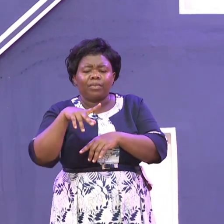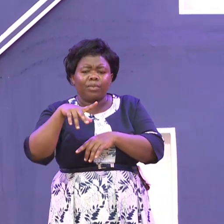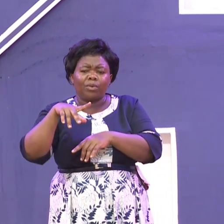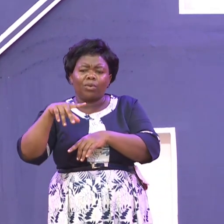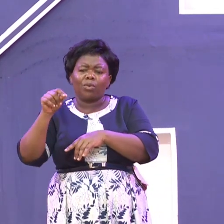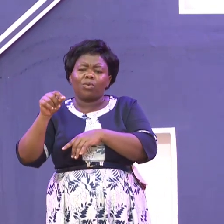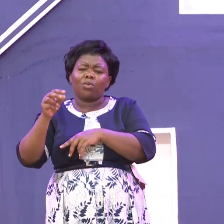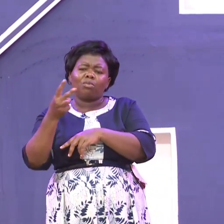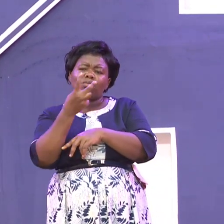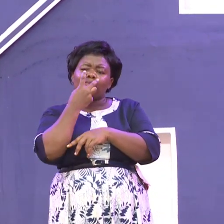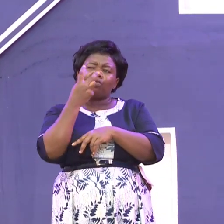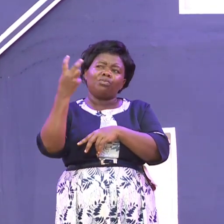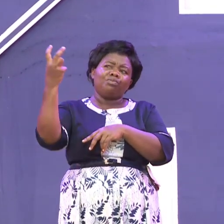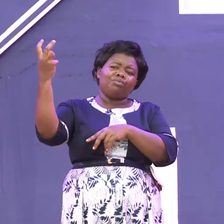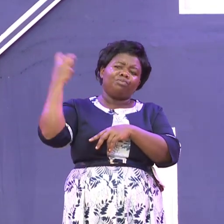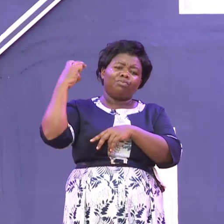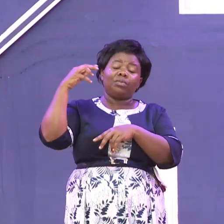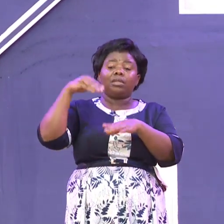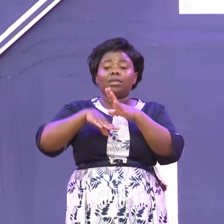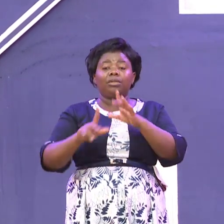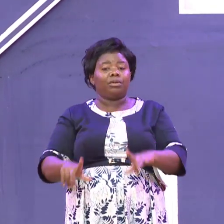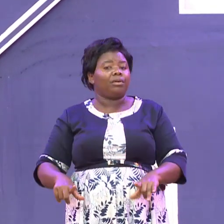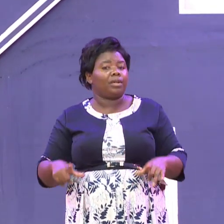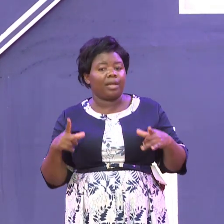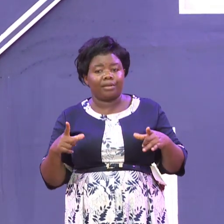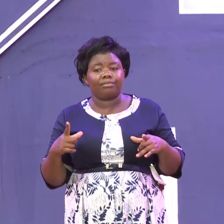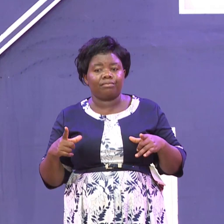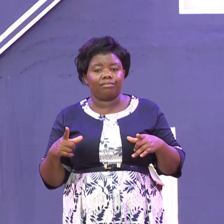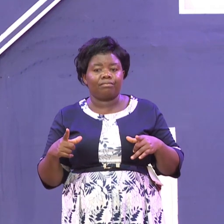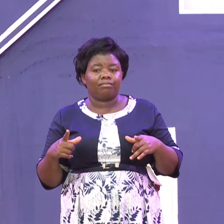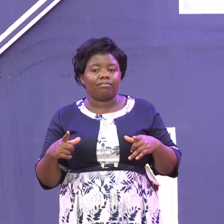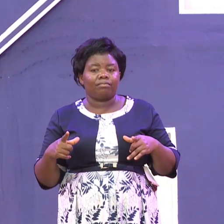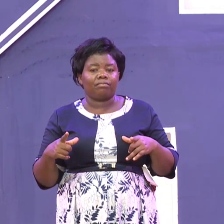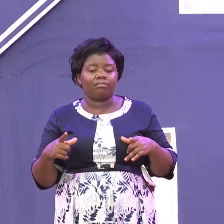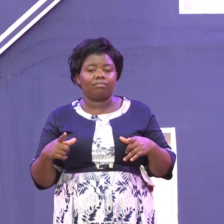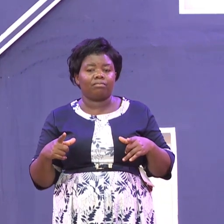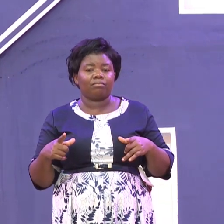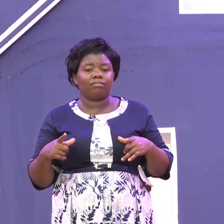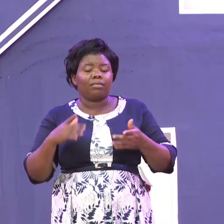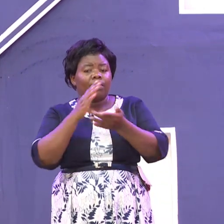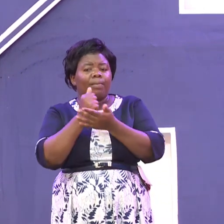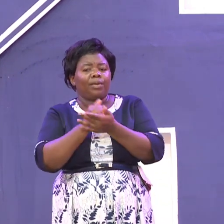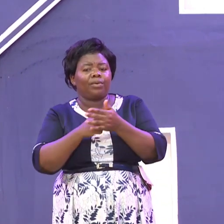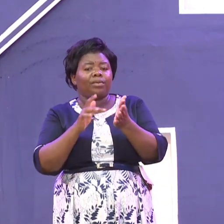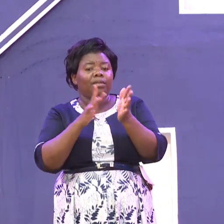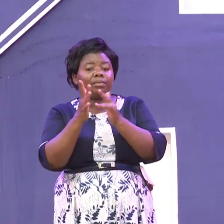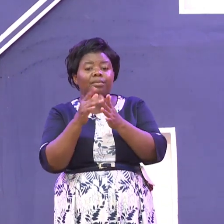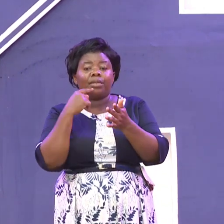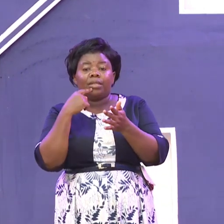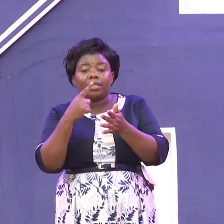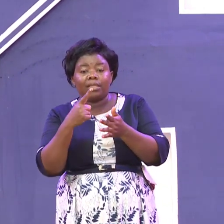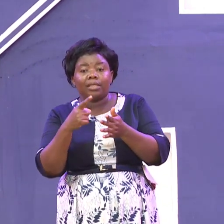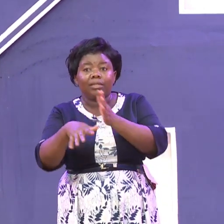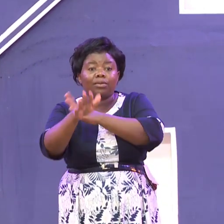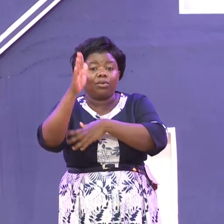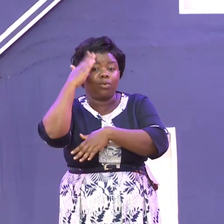zeyoko olutambi emabega mu bulamu bwo. Go and ponder about your history. Kubanga Bible egana kumanya ng'okyali mu luto lwa maama